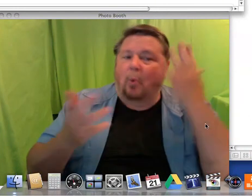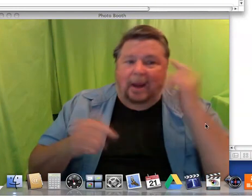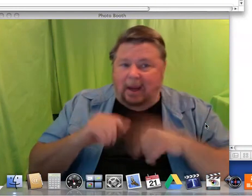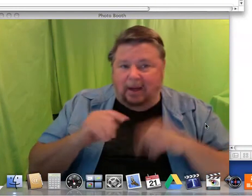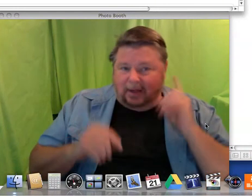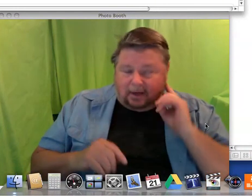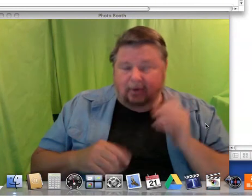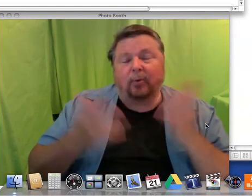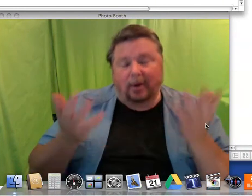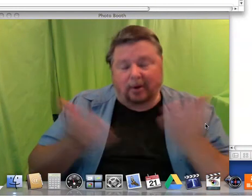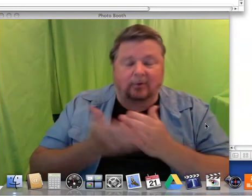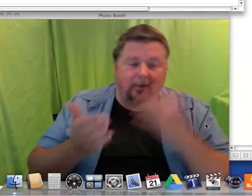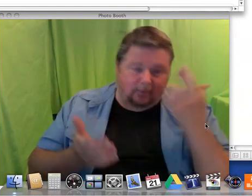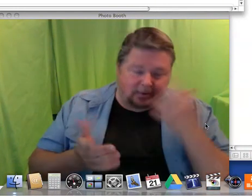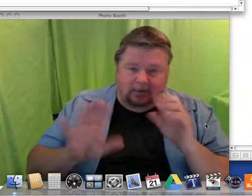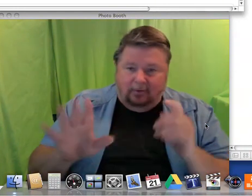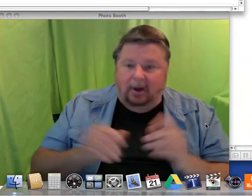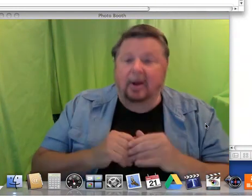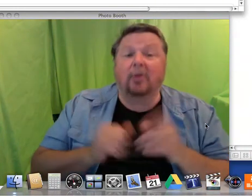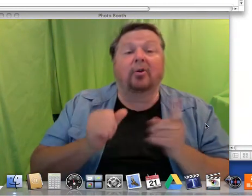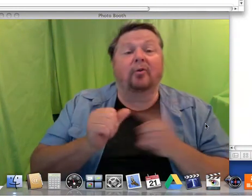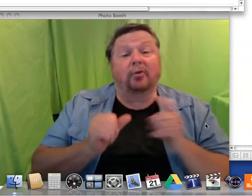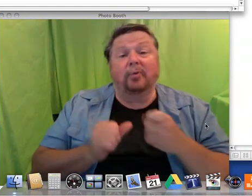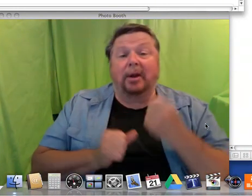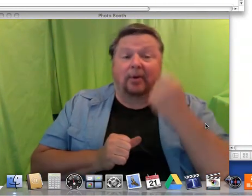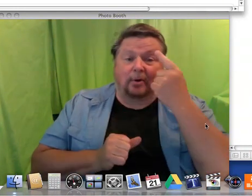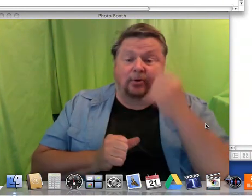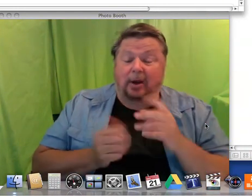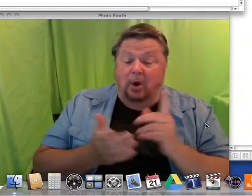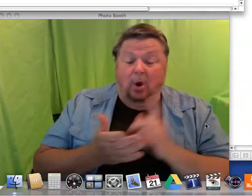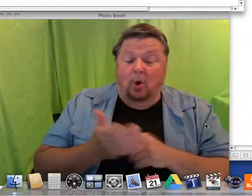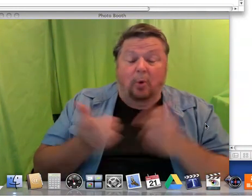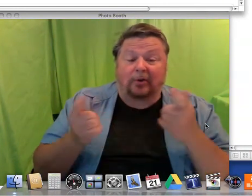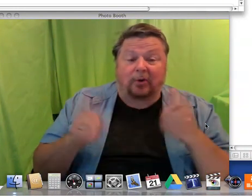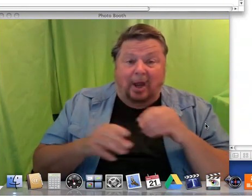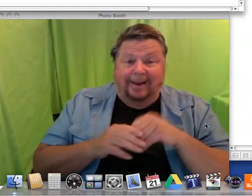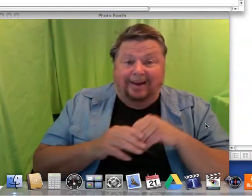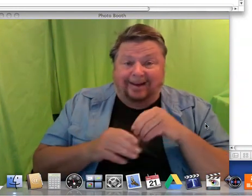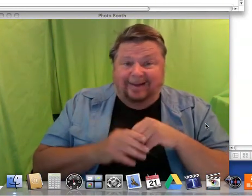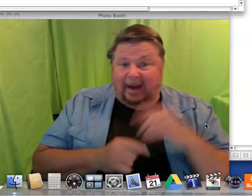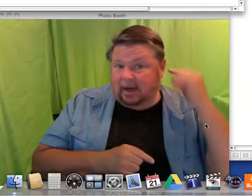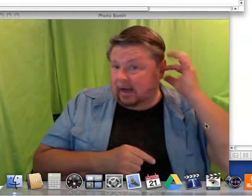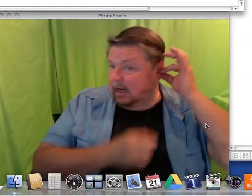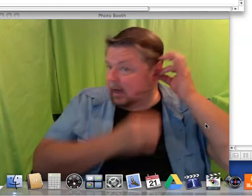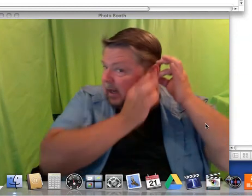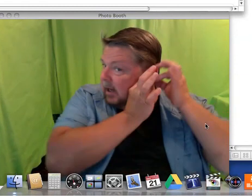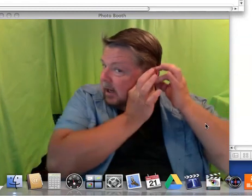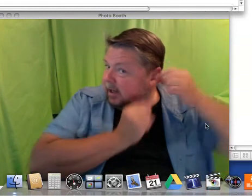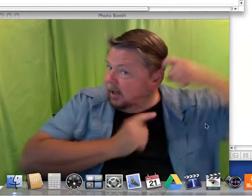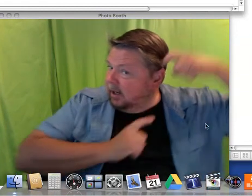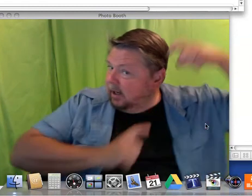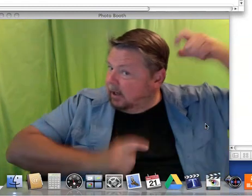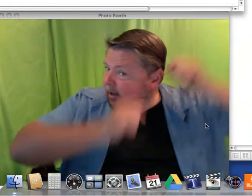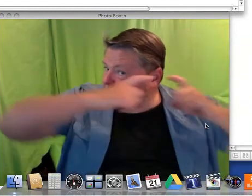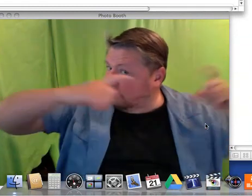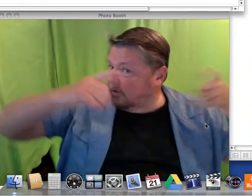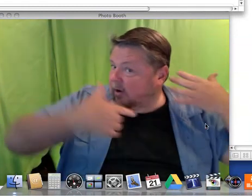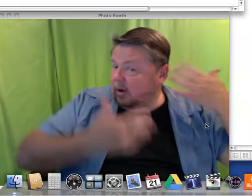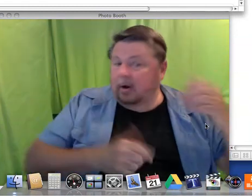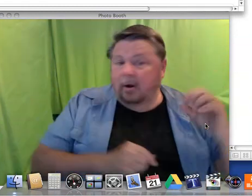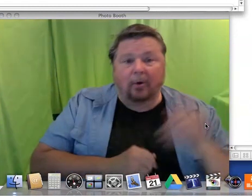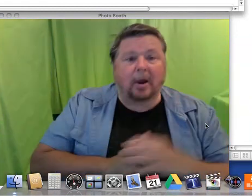Why can't they hear? Well, here are some reasons. Okay, so first we need to understand what's going on inside the